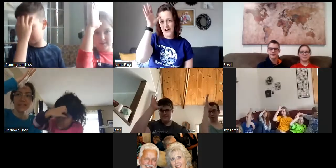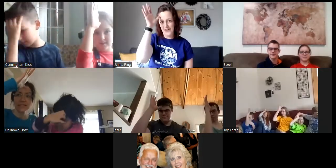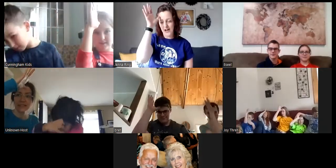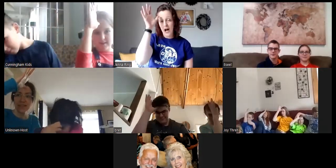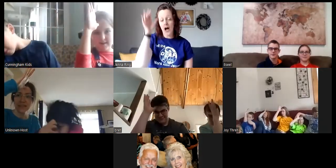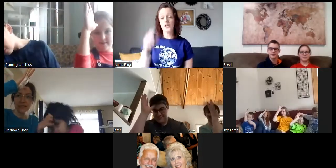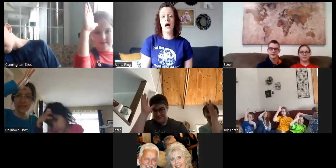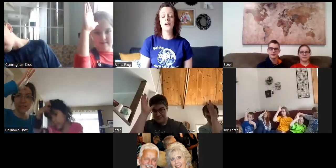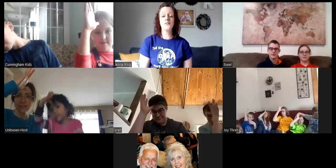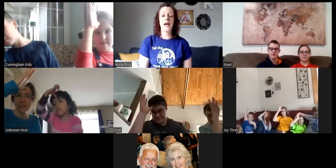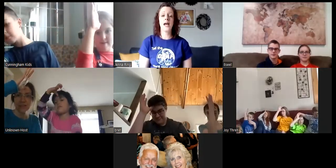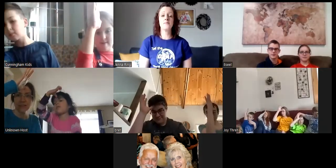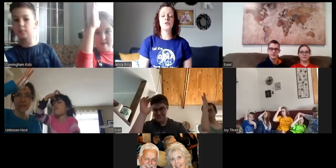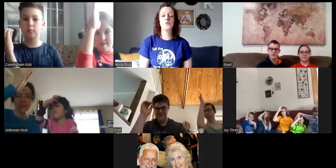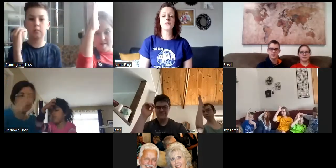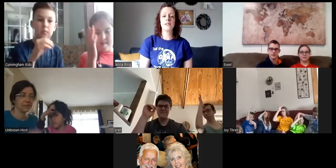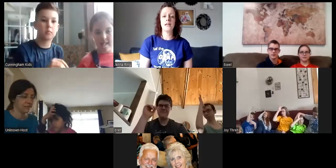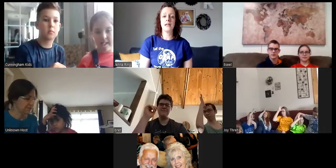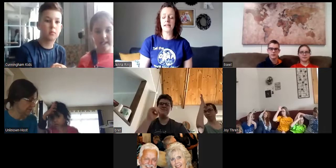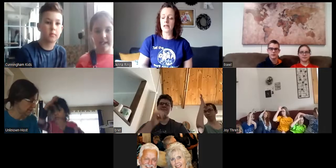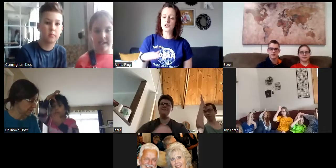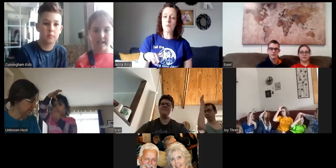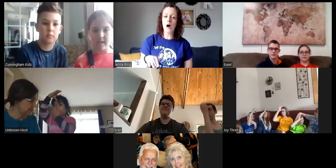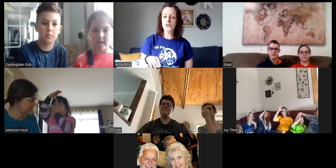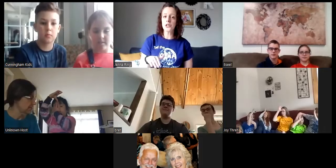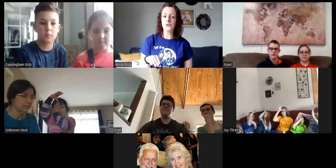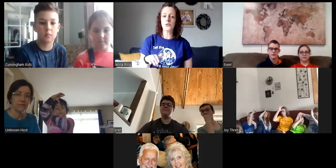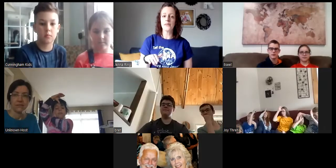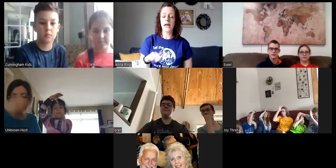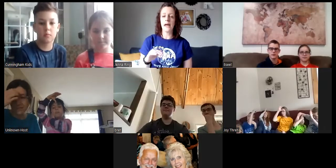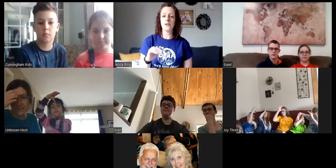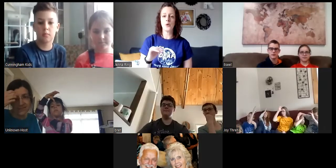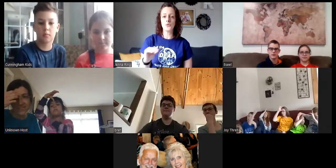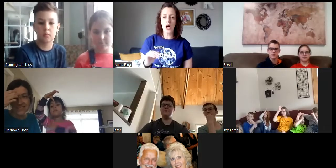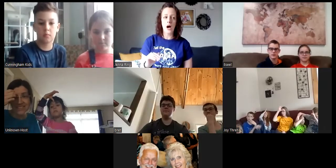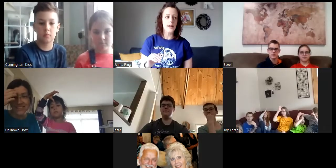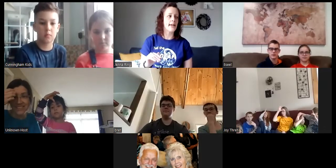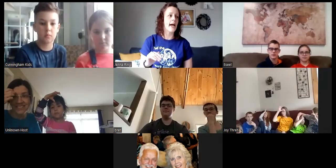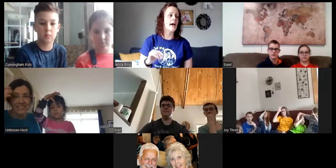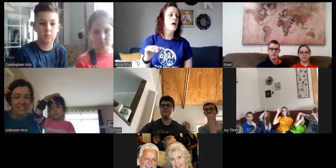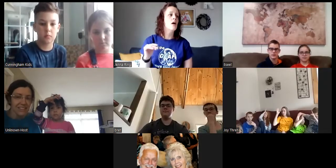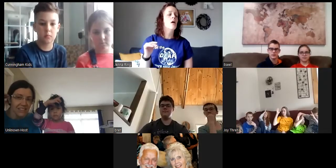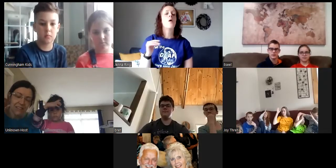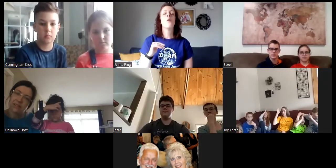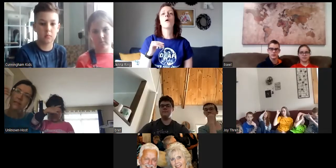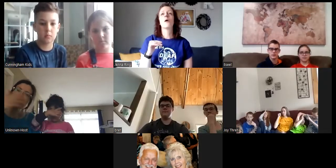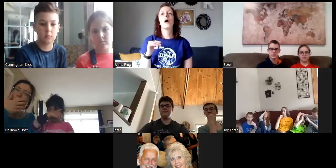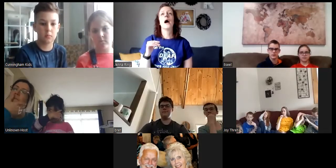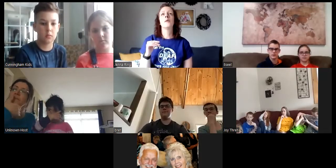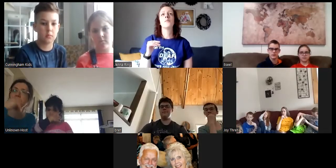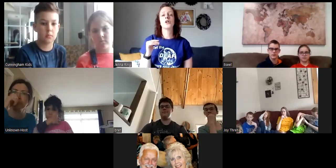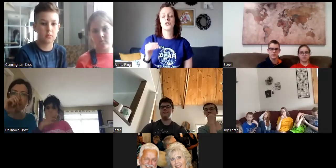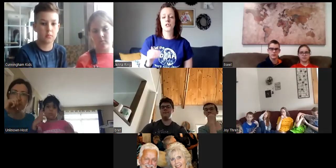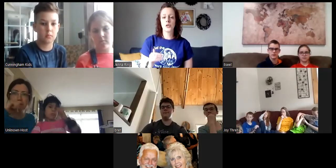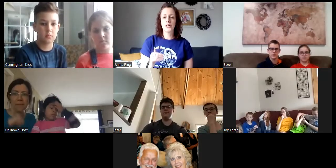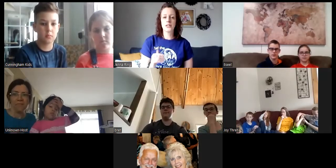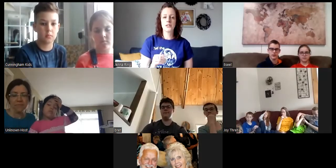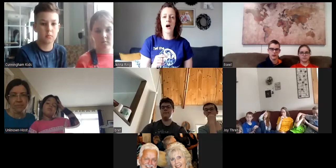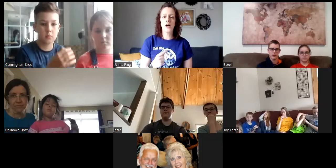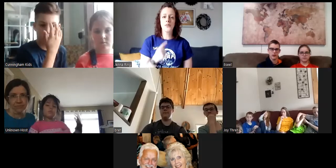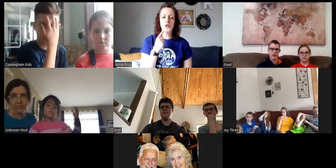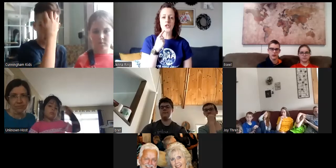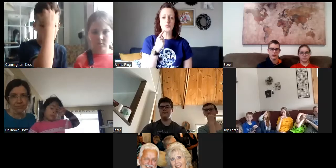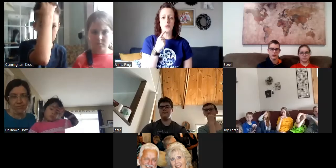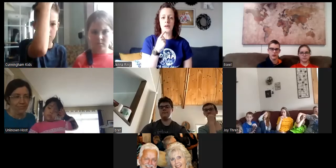Yes, father. A lot of times you will see like small children that don't talk yet or are just learning